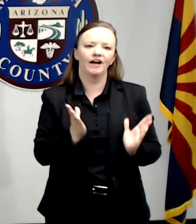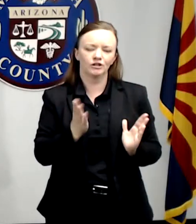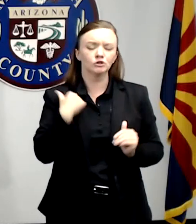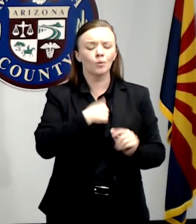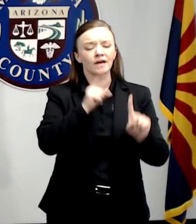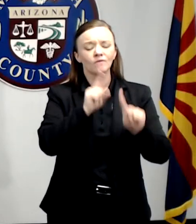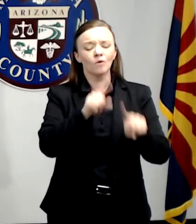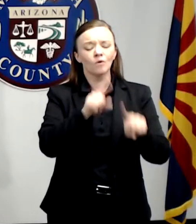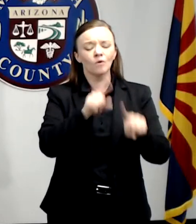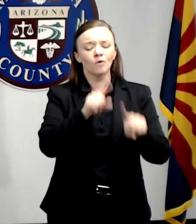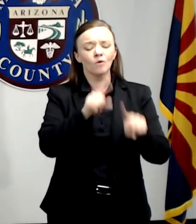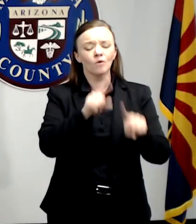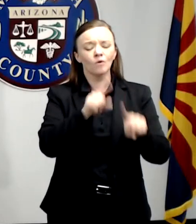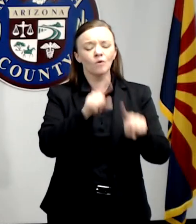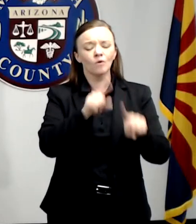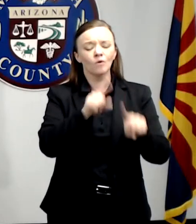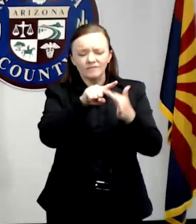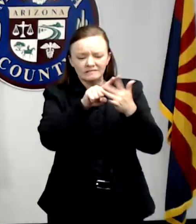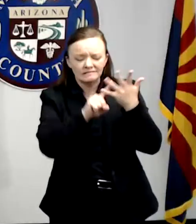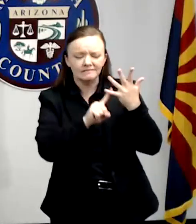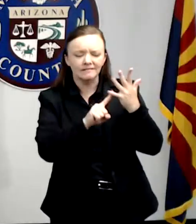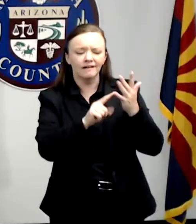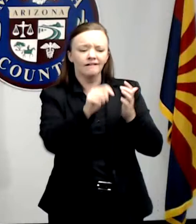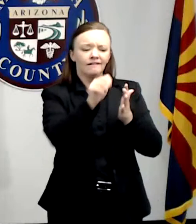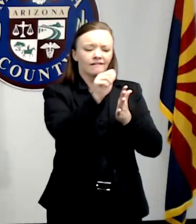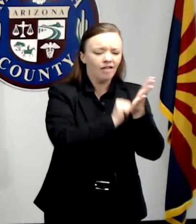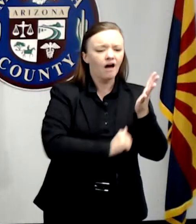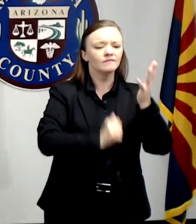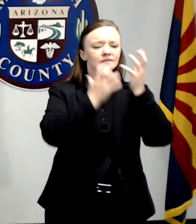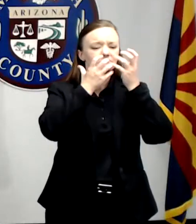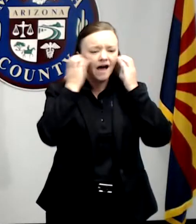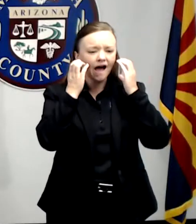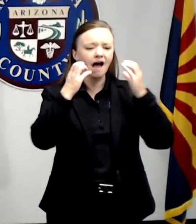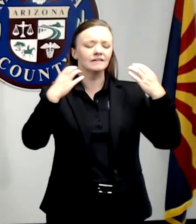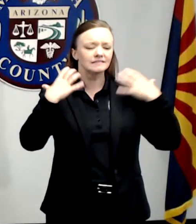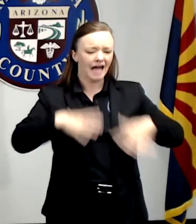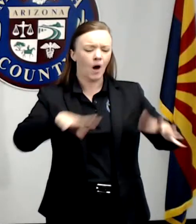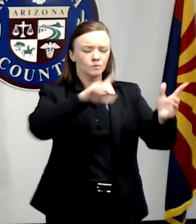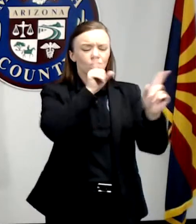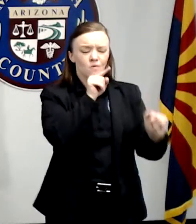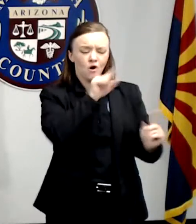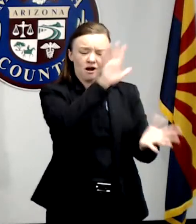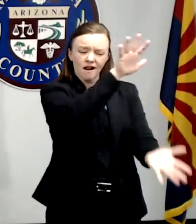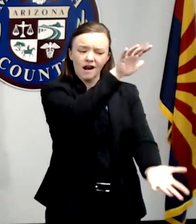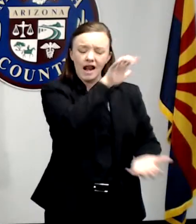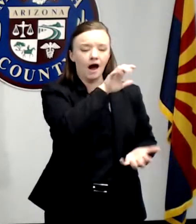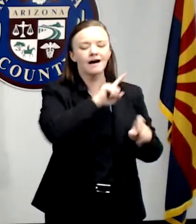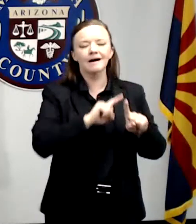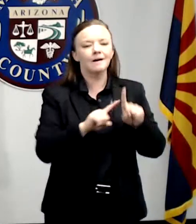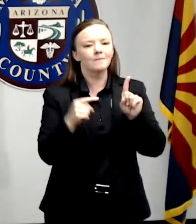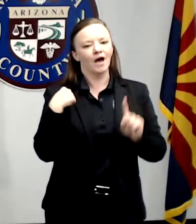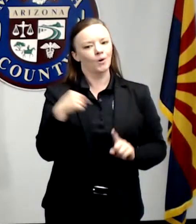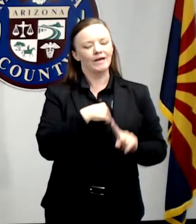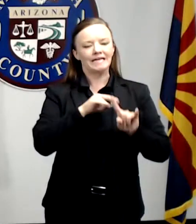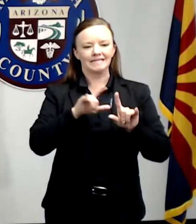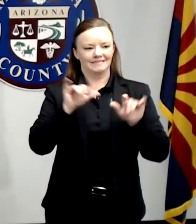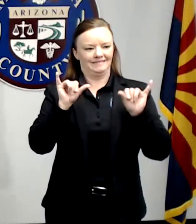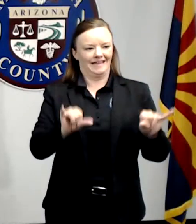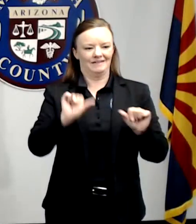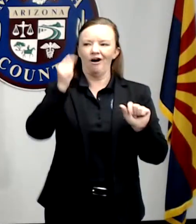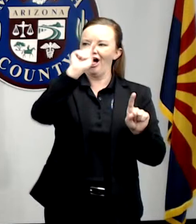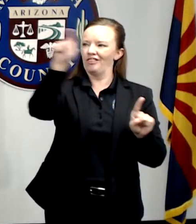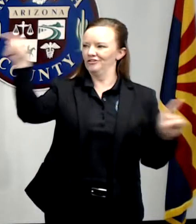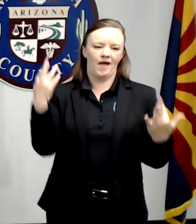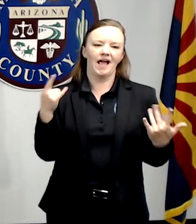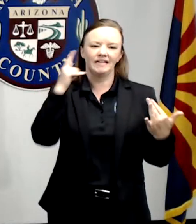millions of units of PPE in advance of the demand, but we, like many others, are waiting for